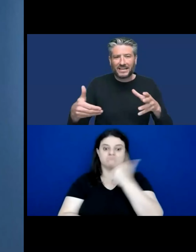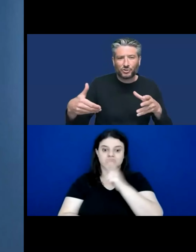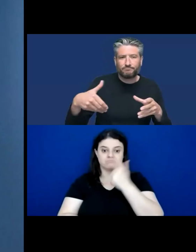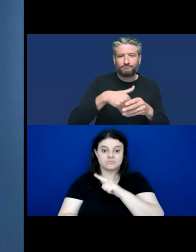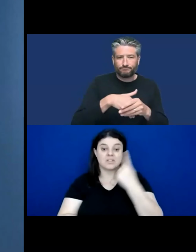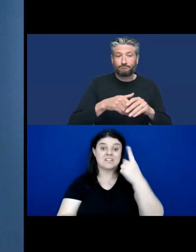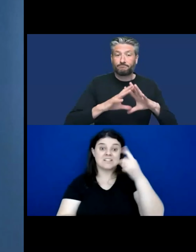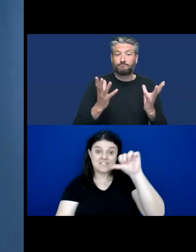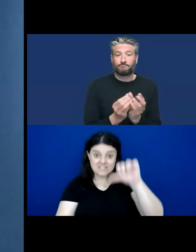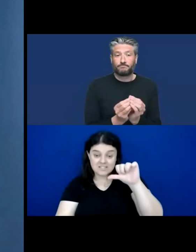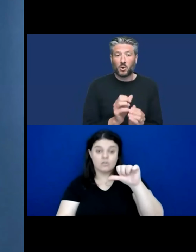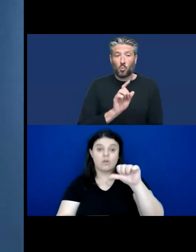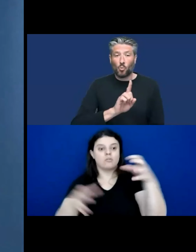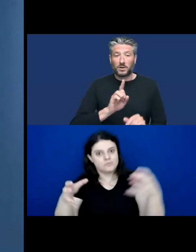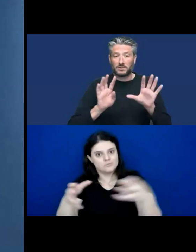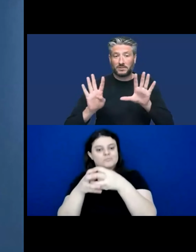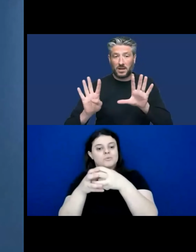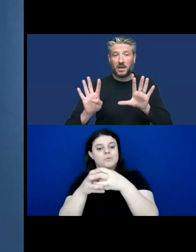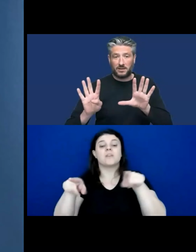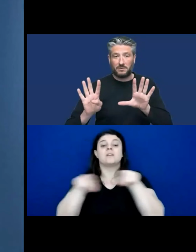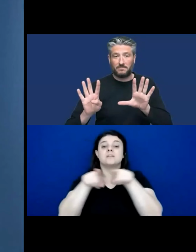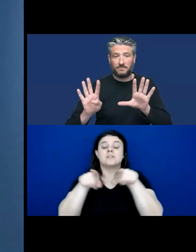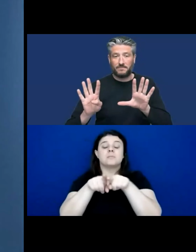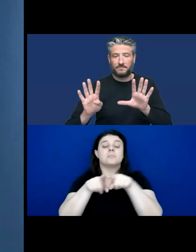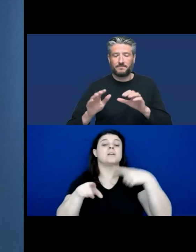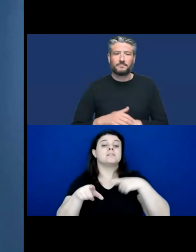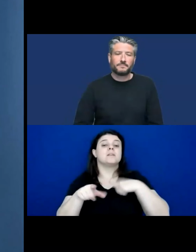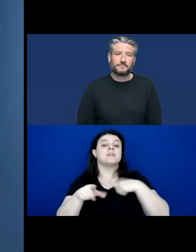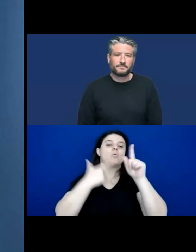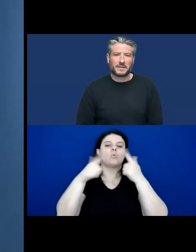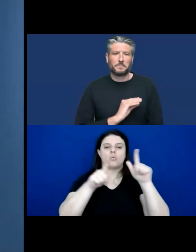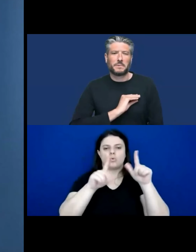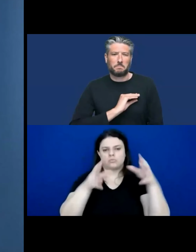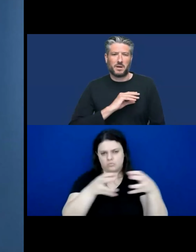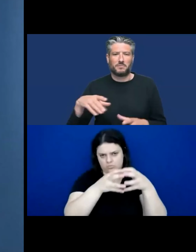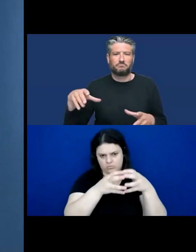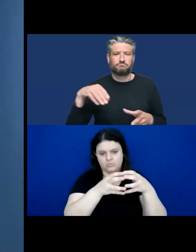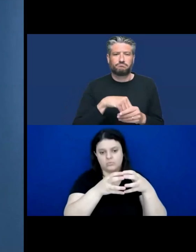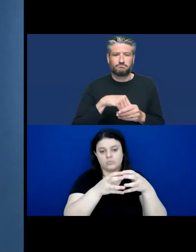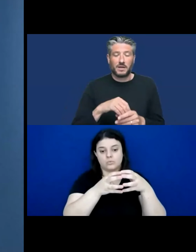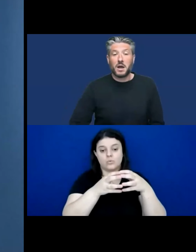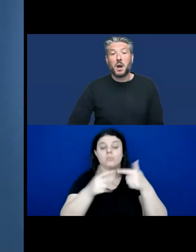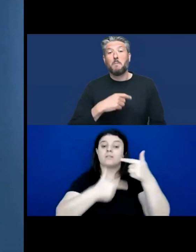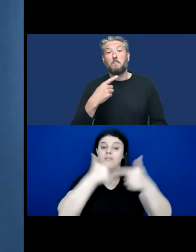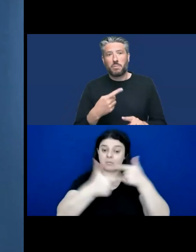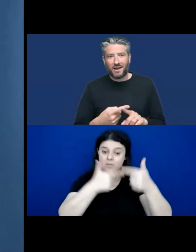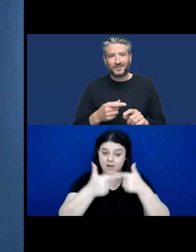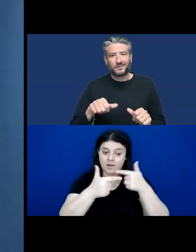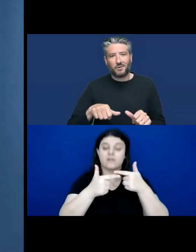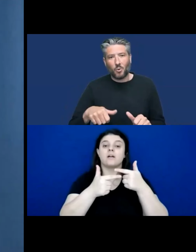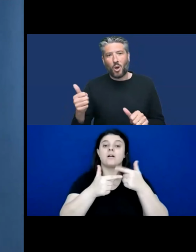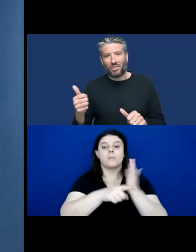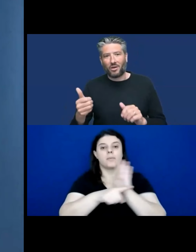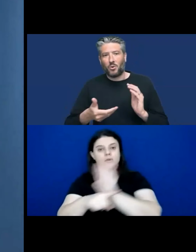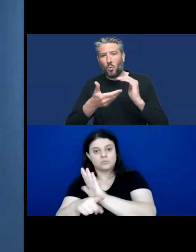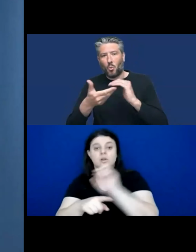people which were members. But we also include organizations who work for or with